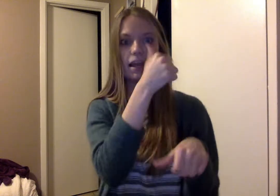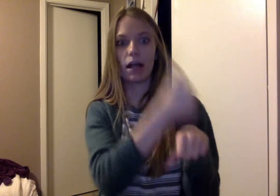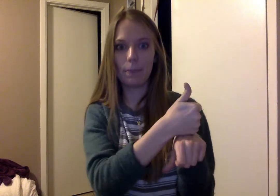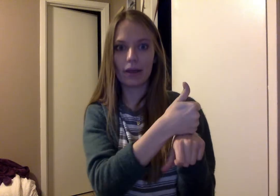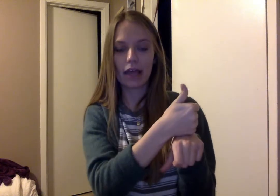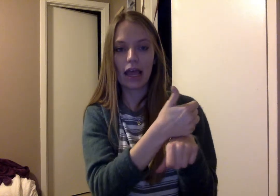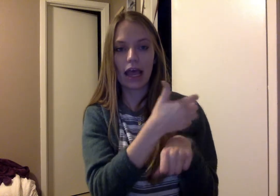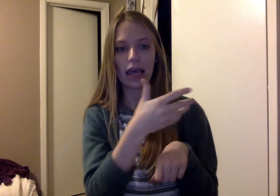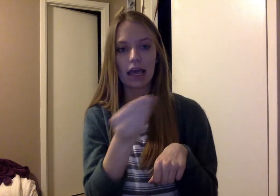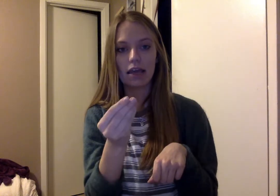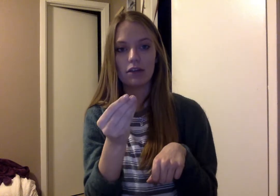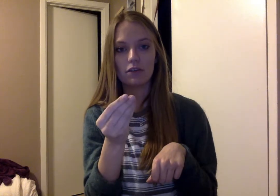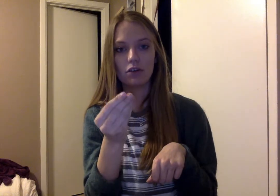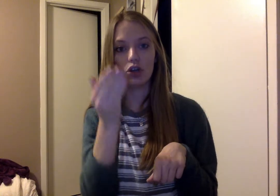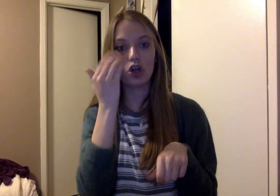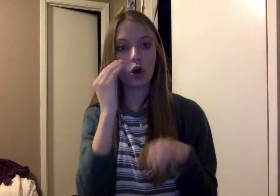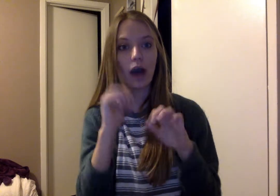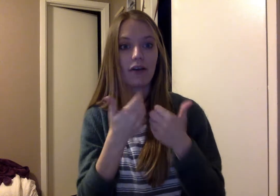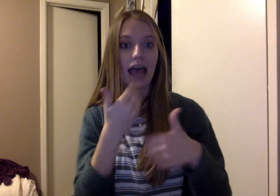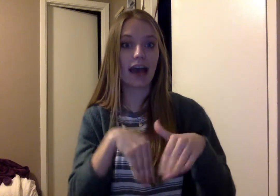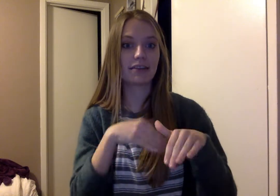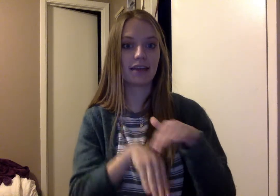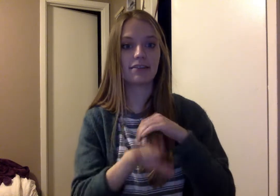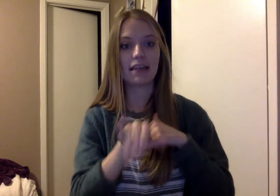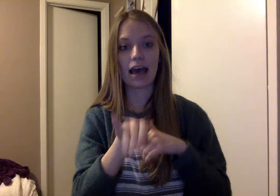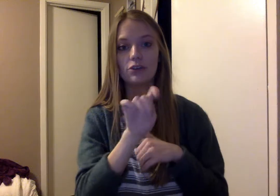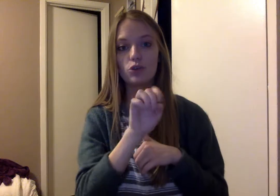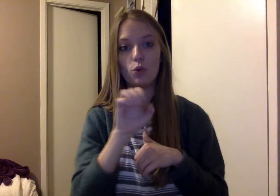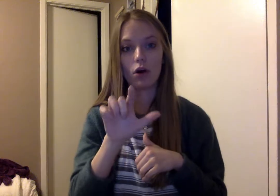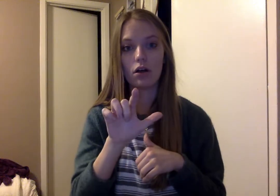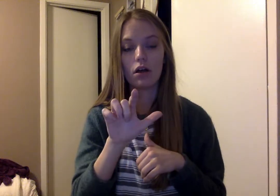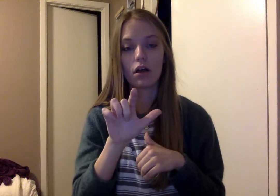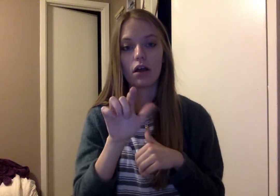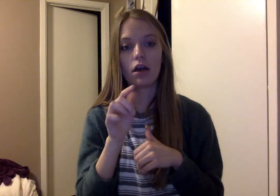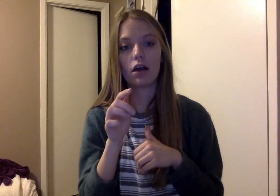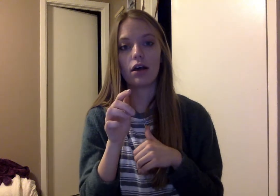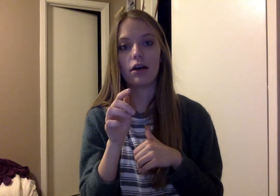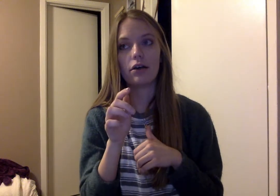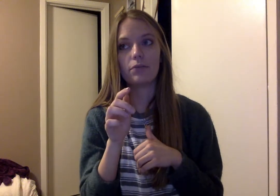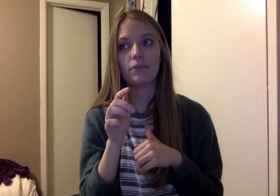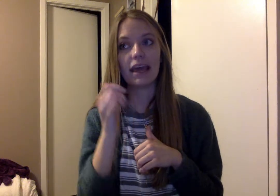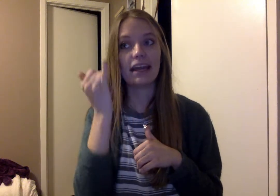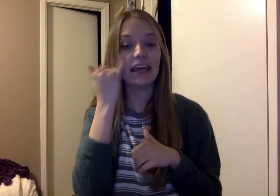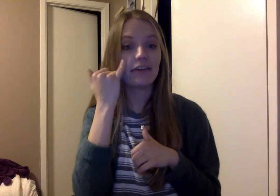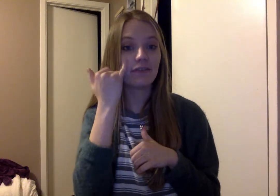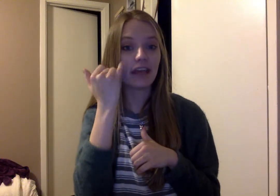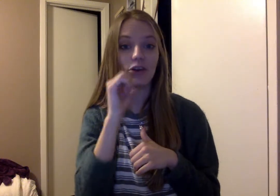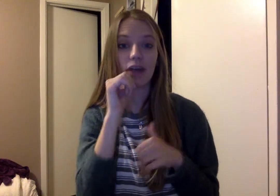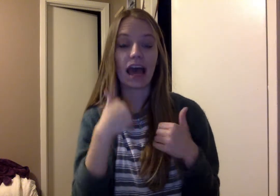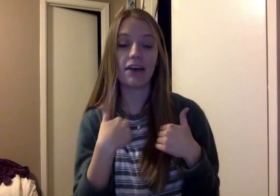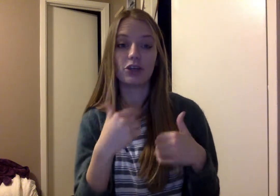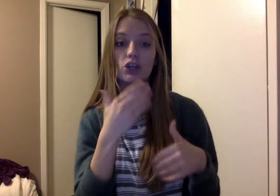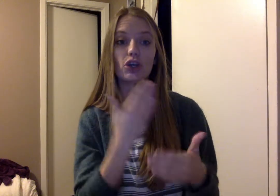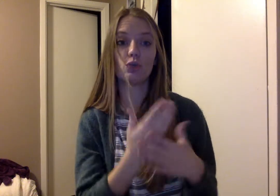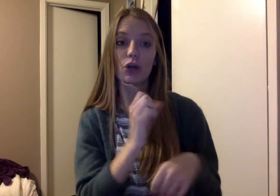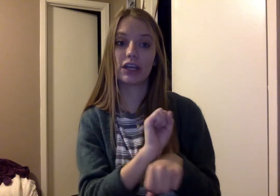setup and know how to access that tool. And if they don't have a good